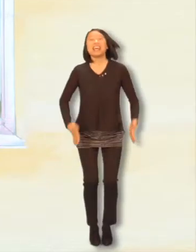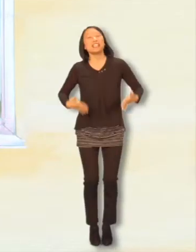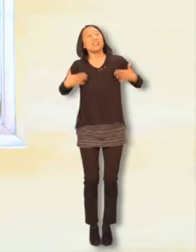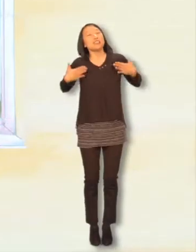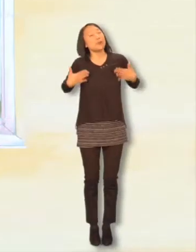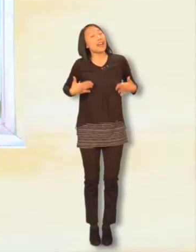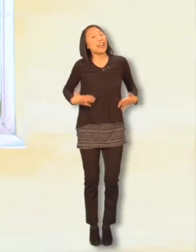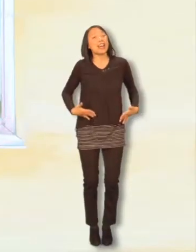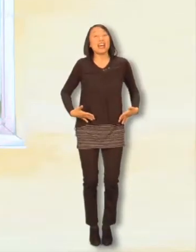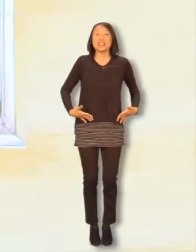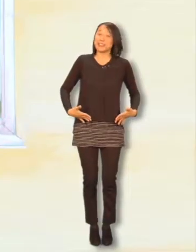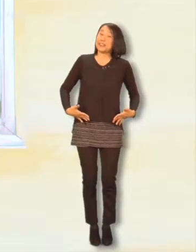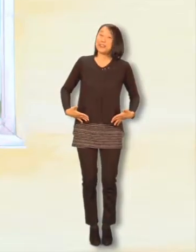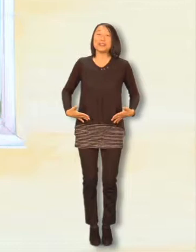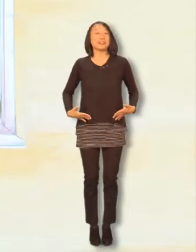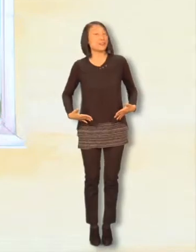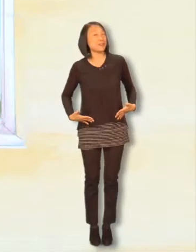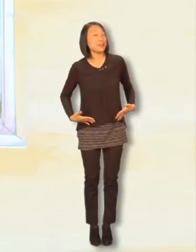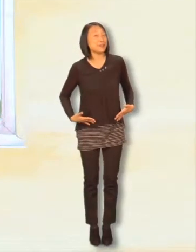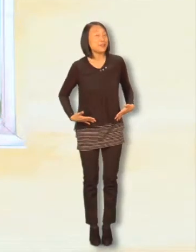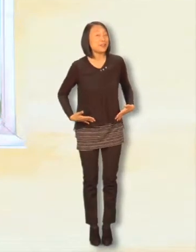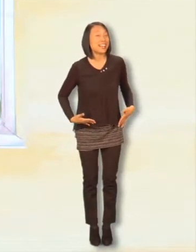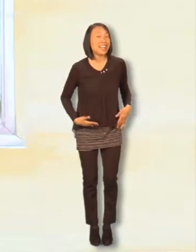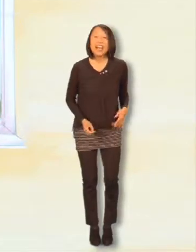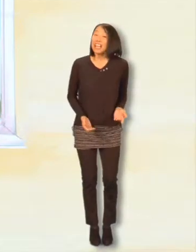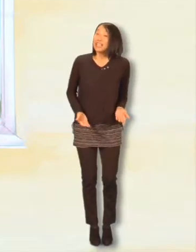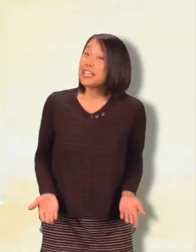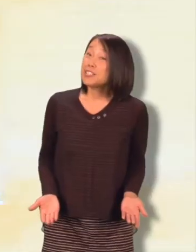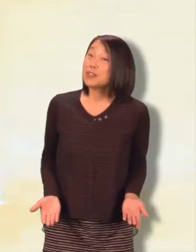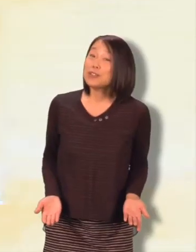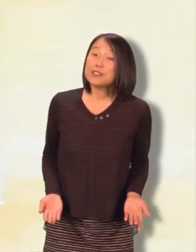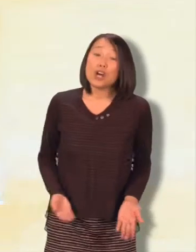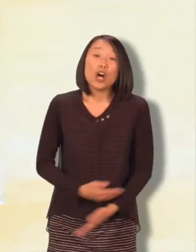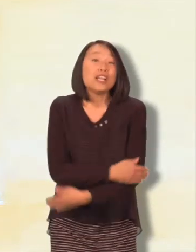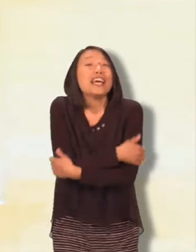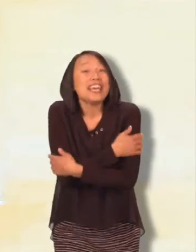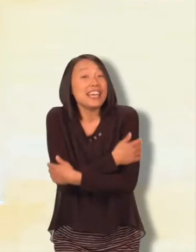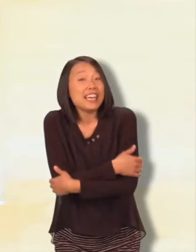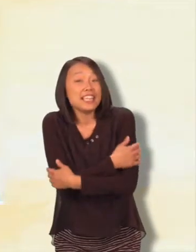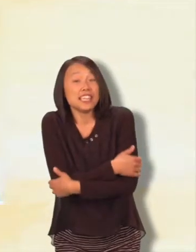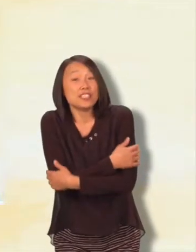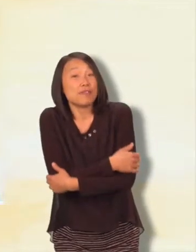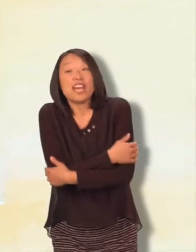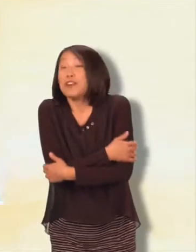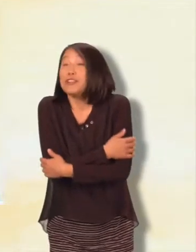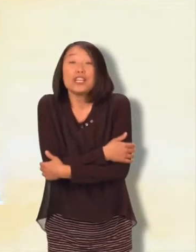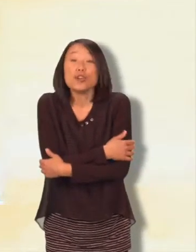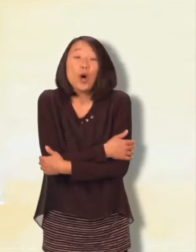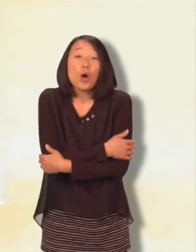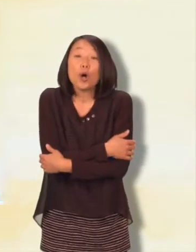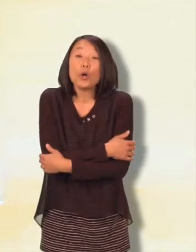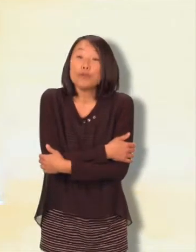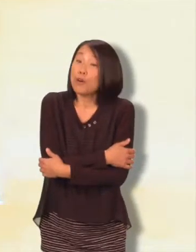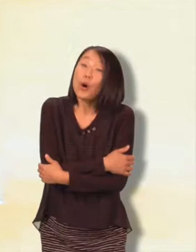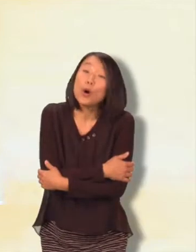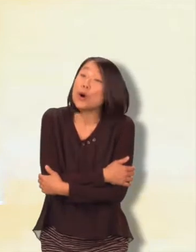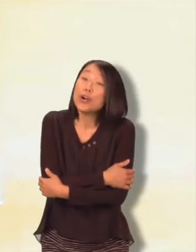a sweater too. Little doll, it is very cold for